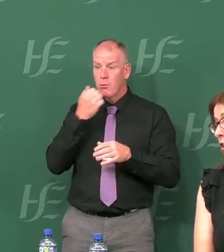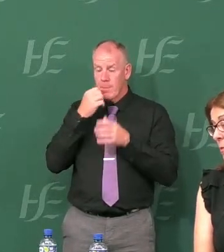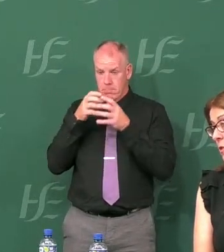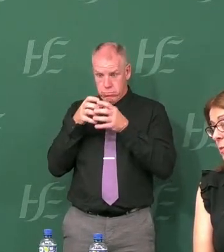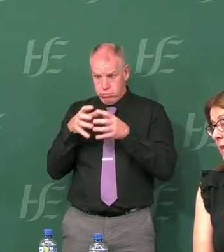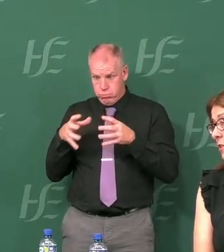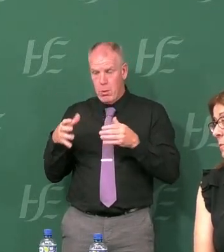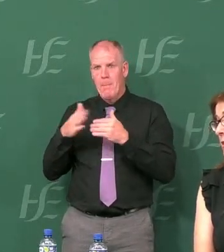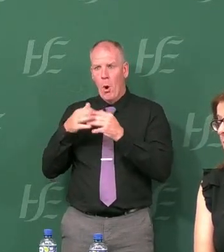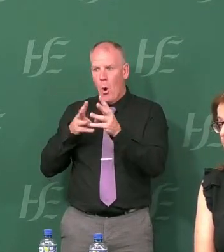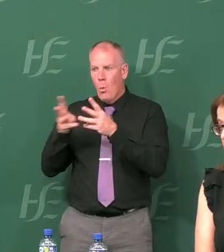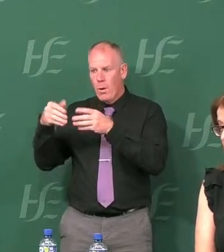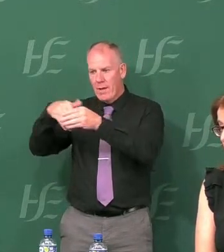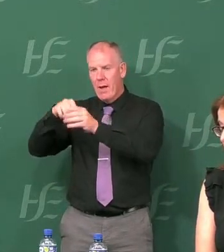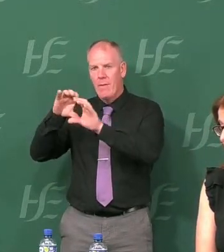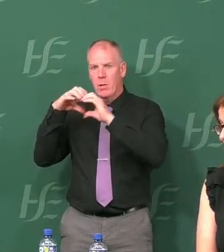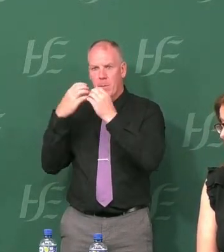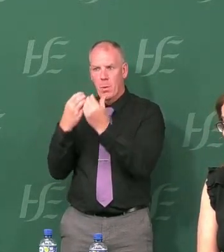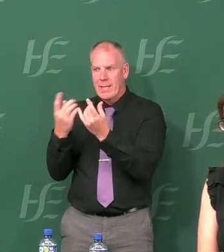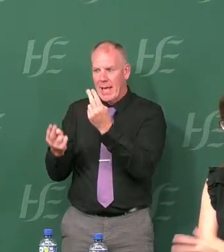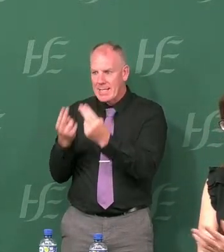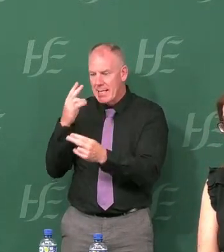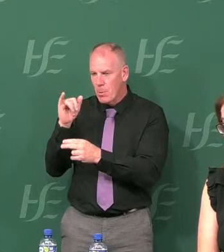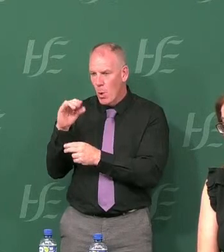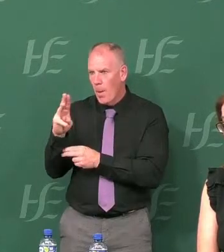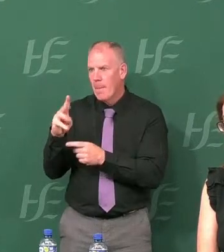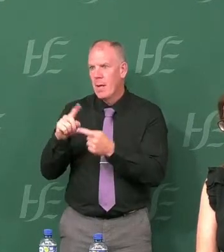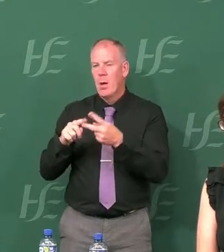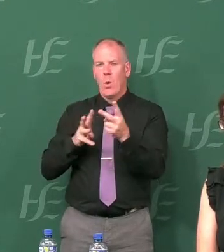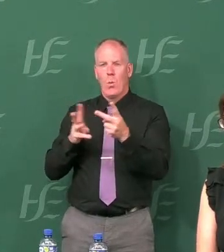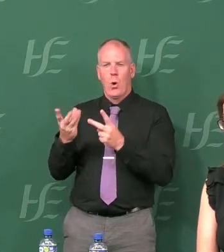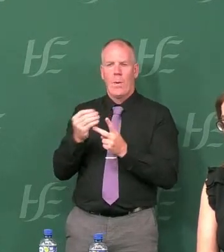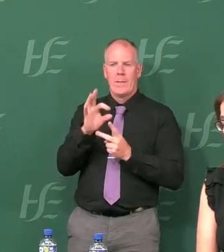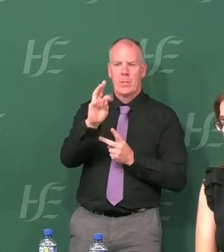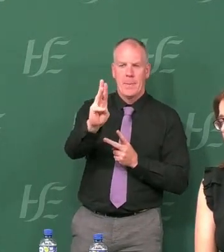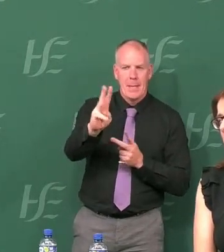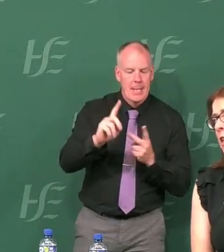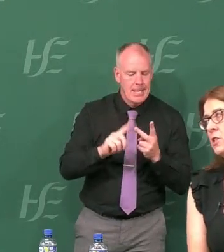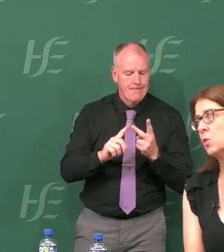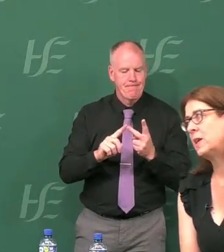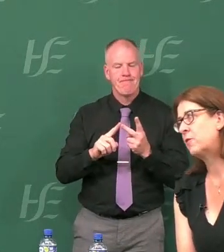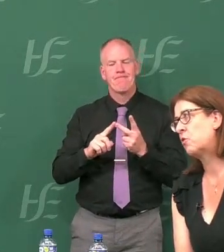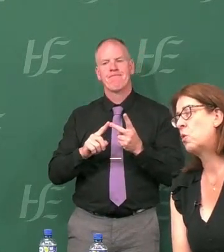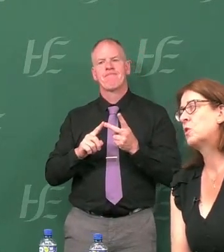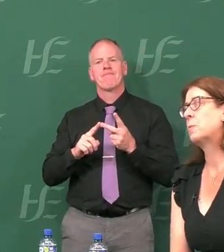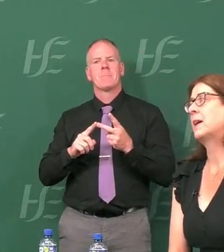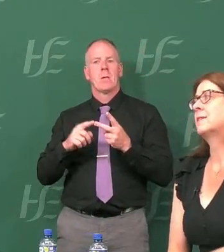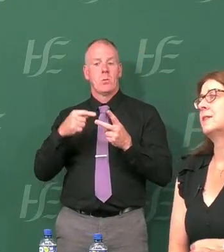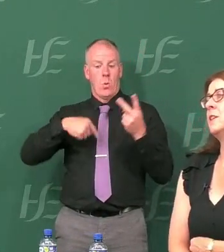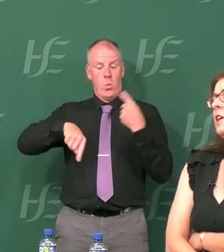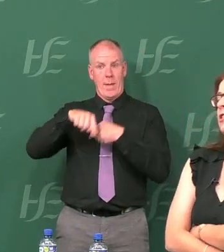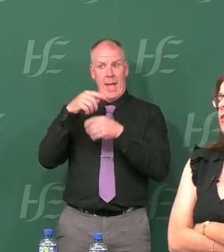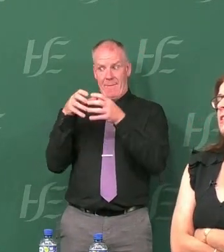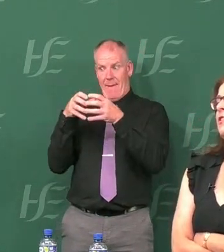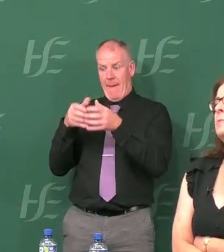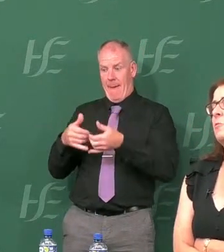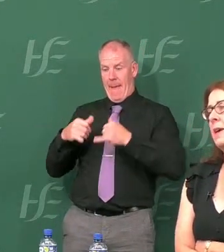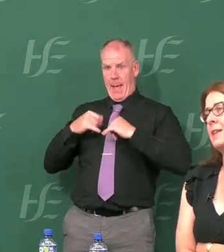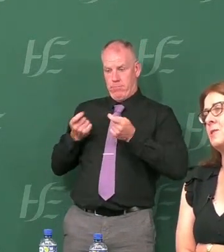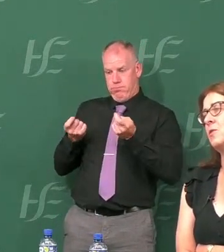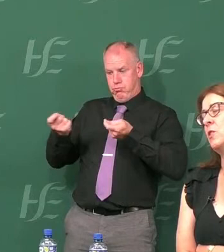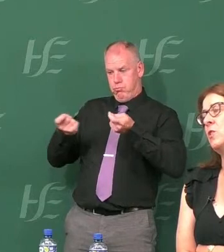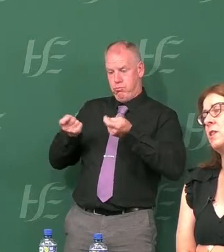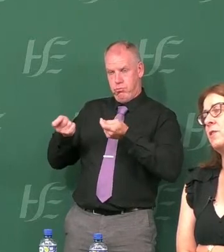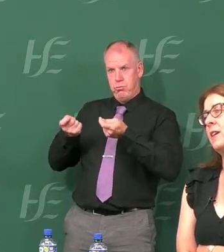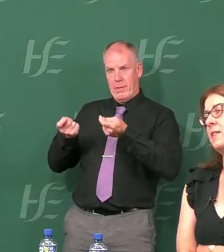were doing more in the community. We had our community assessment hubs, we had different ways of working with GPs, et cetera, et cetera. So we have grown capacity, not just in terms